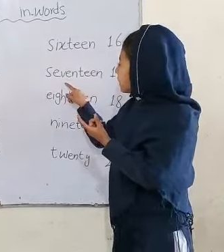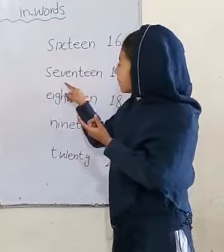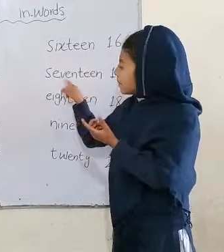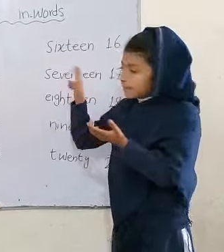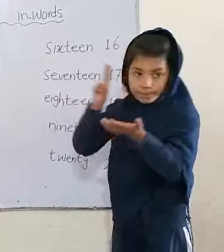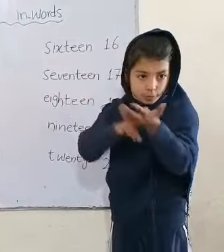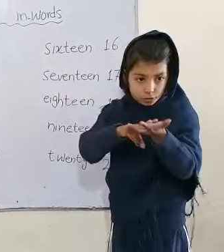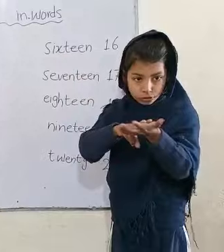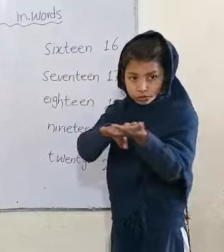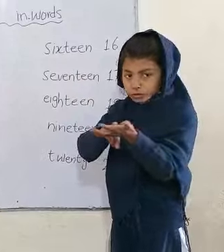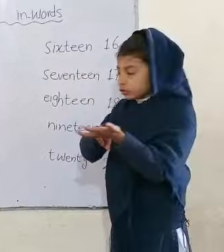B